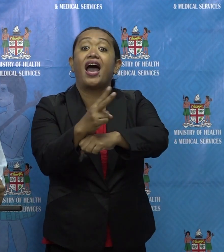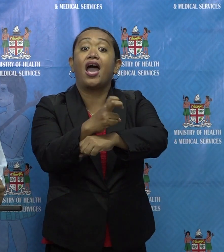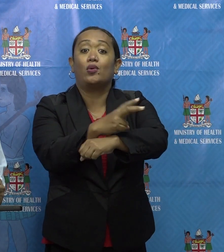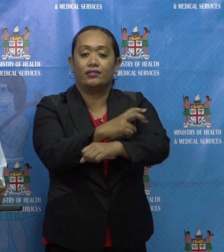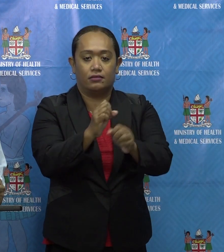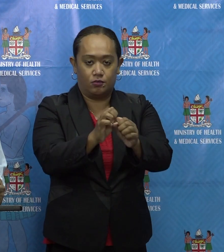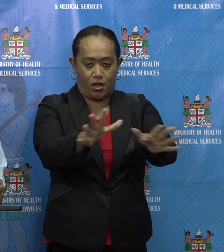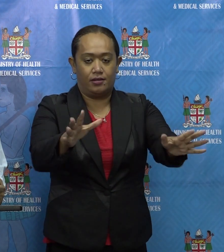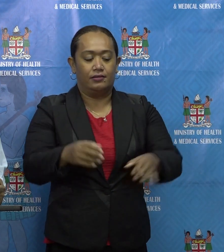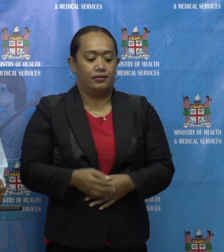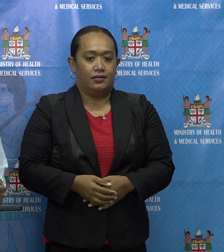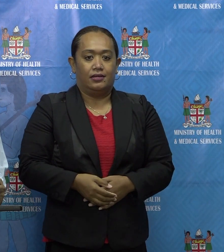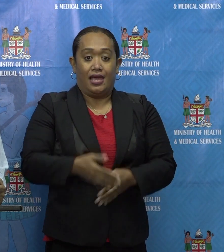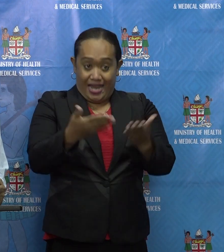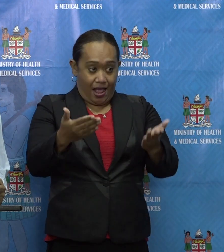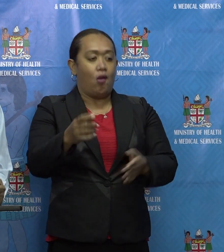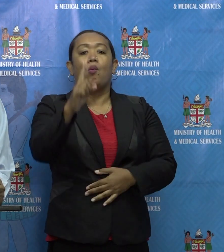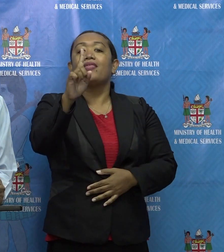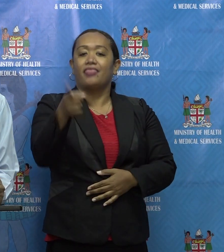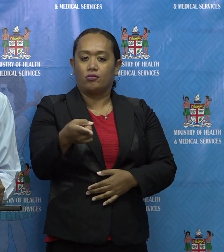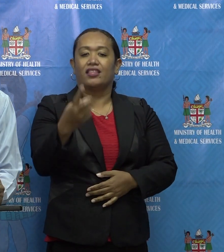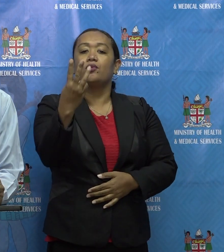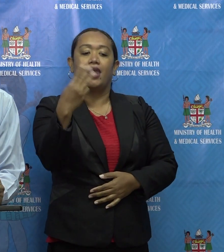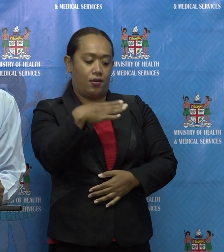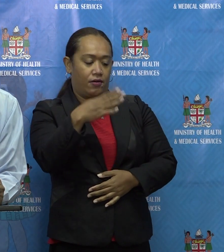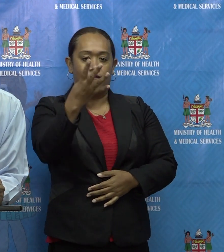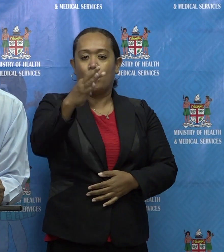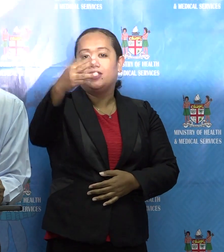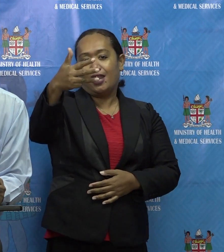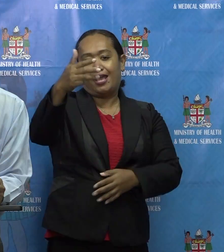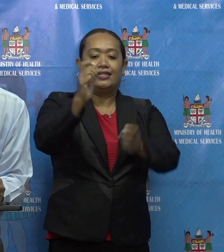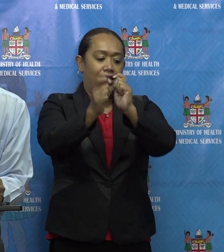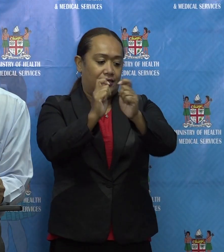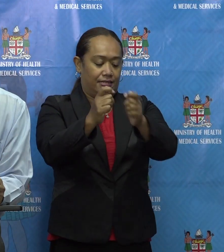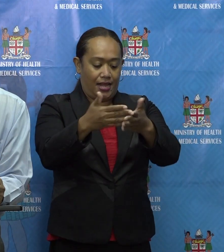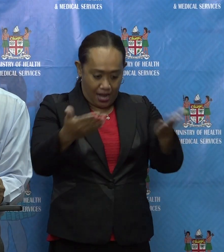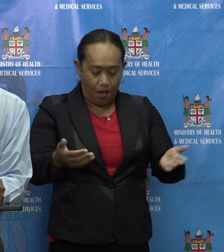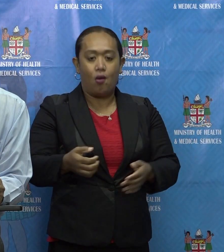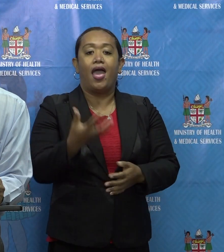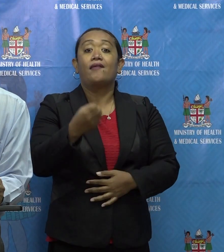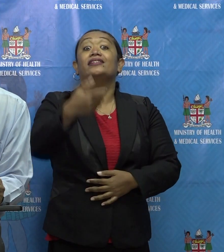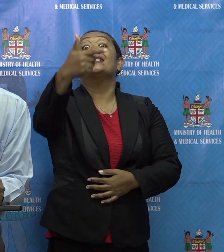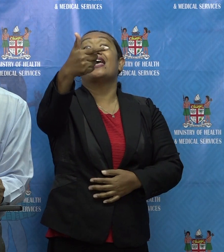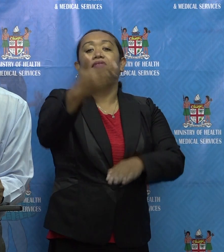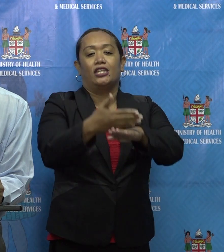After another 1,349 tests, we have confirmed 7 new cases of COVID-19.